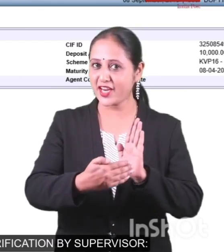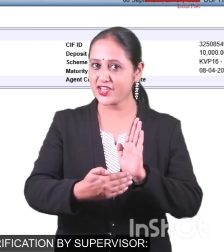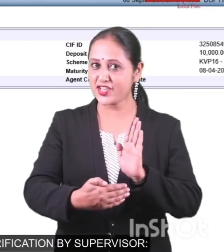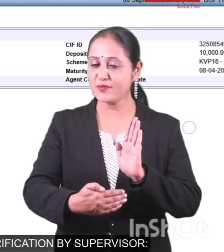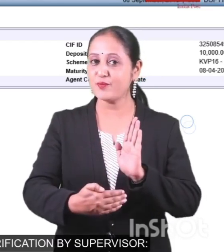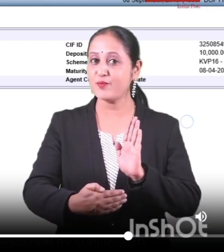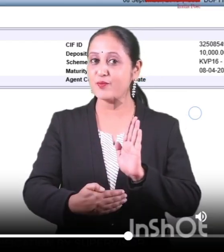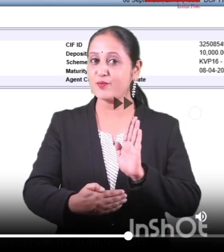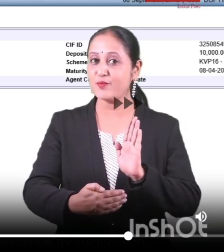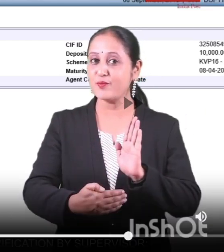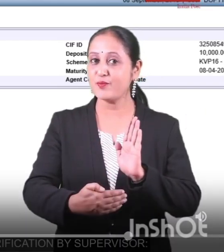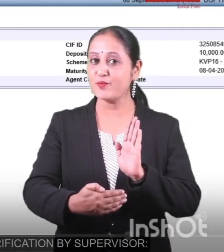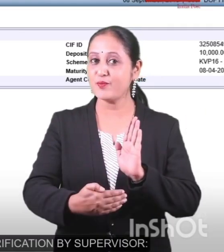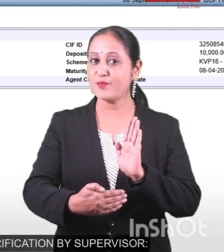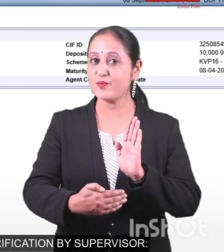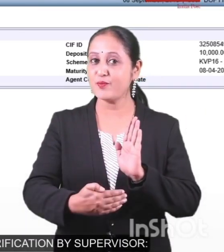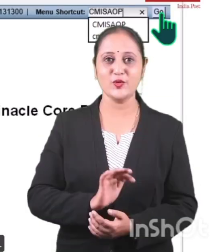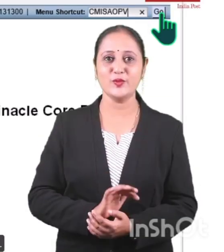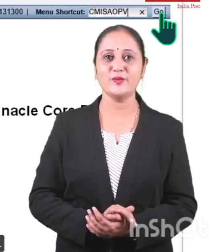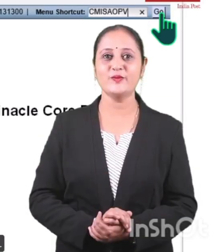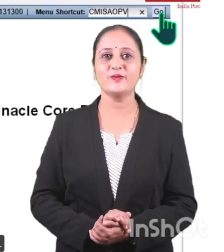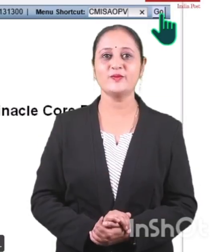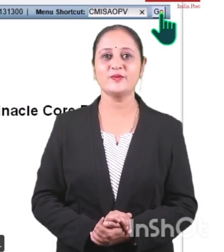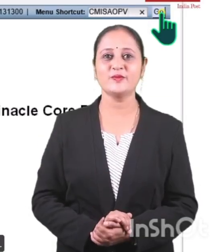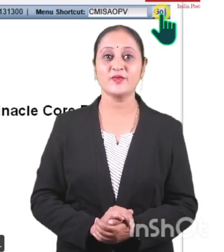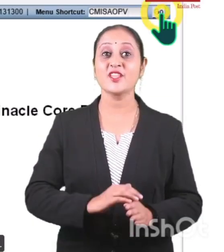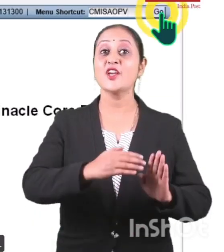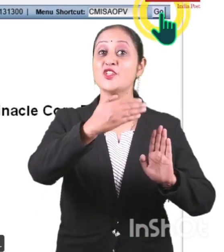involved in the verification.